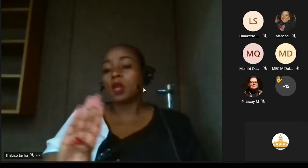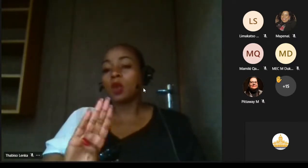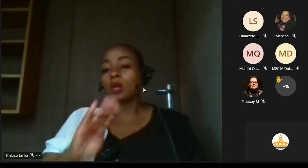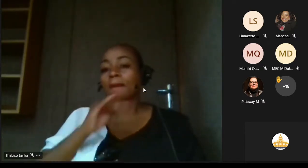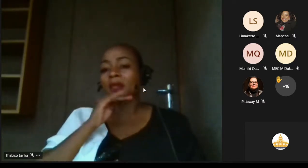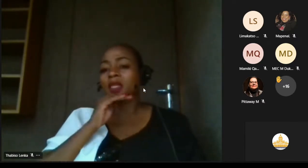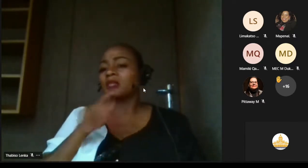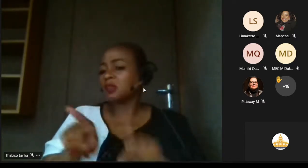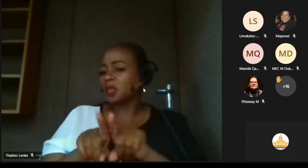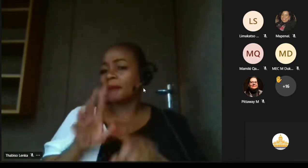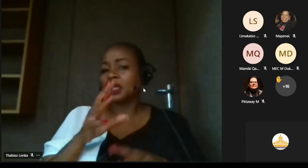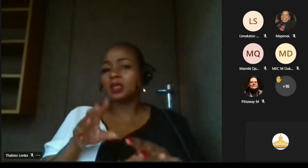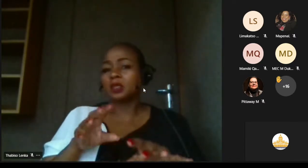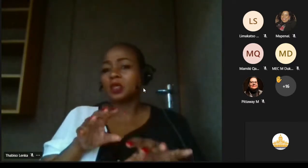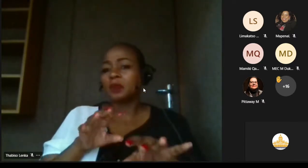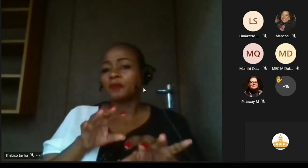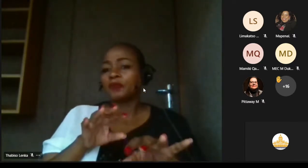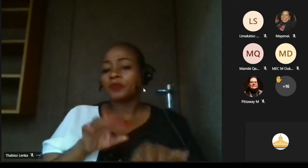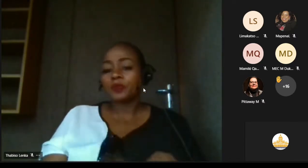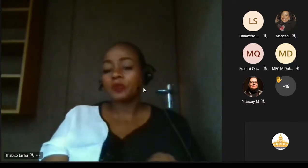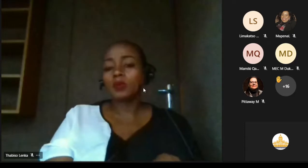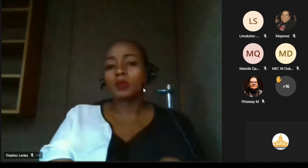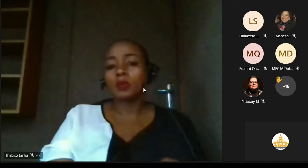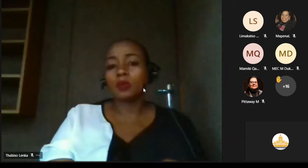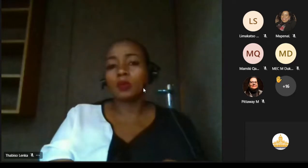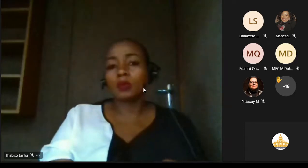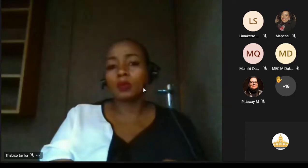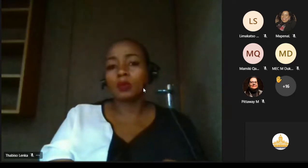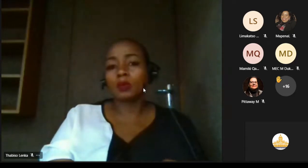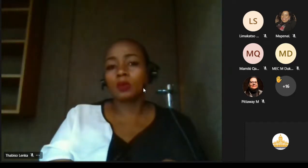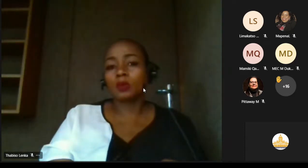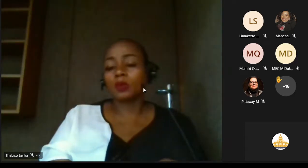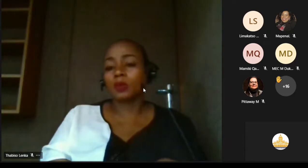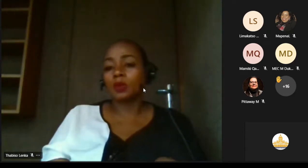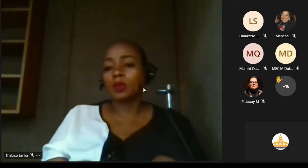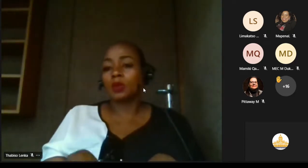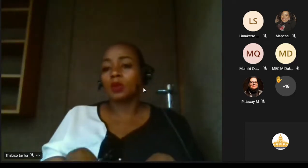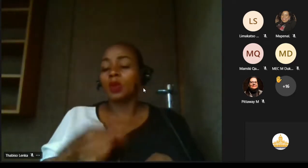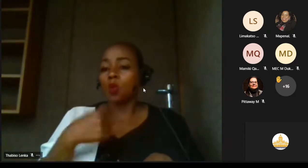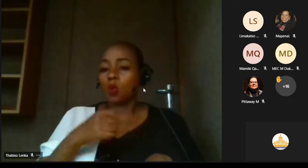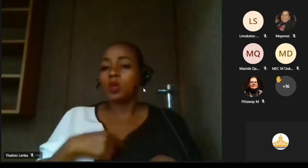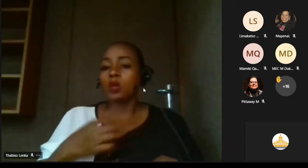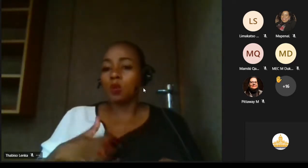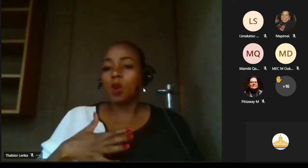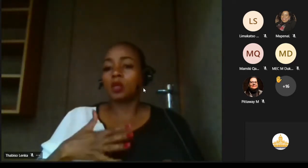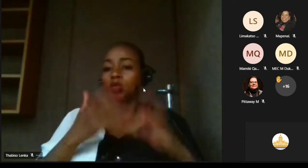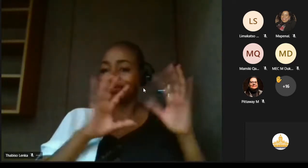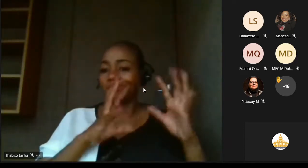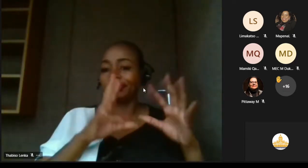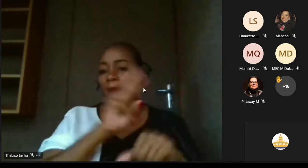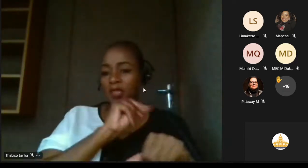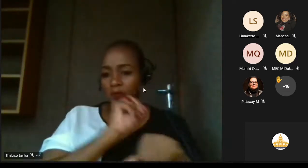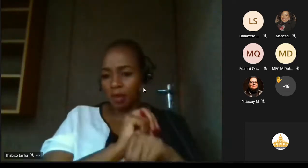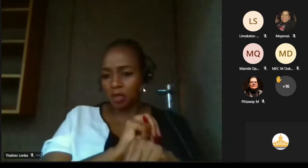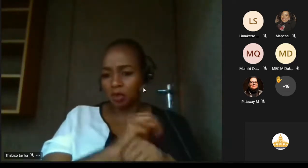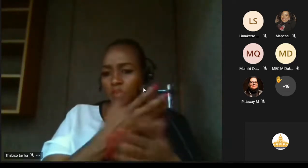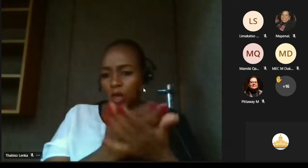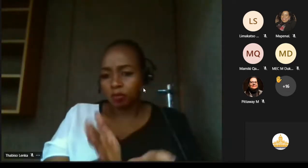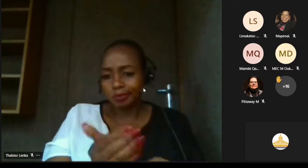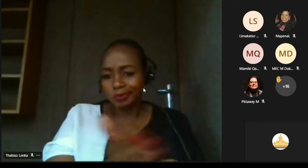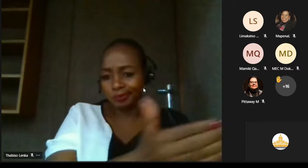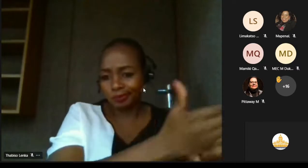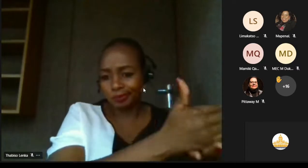of 25%, which we anticipate at this point of the year. Congratulate those municipalities who are really